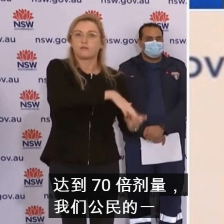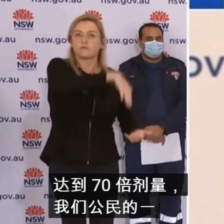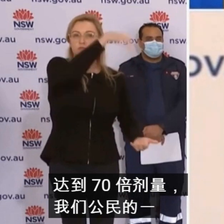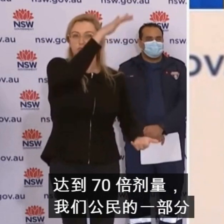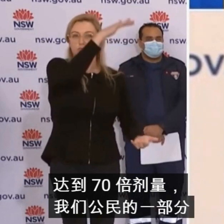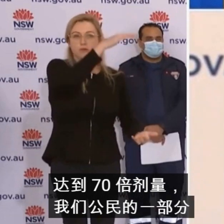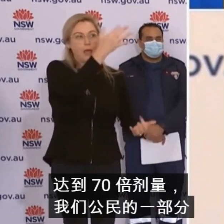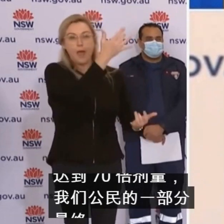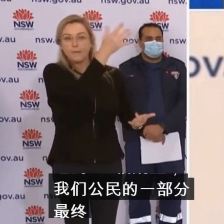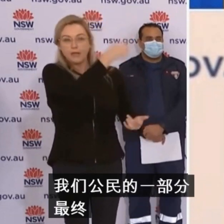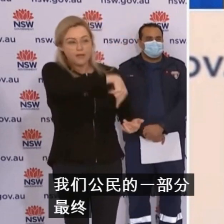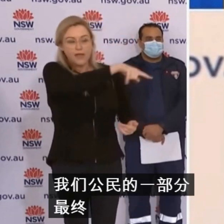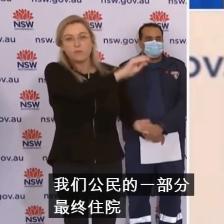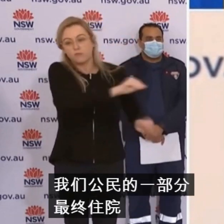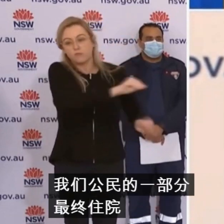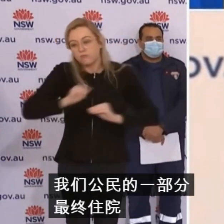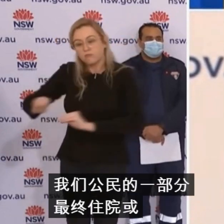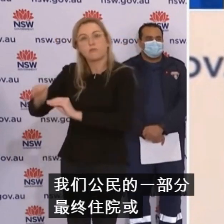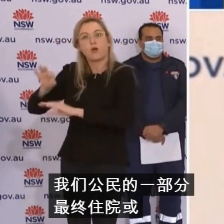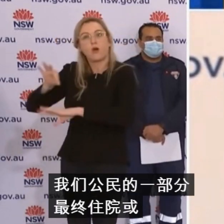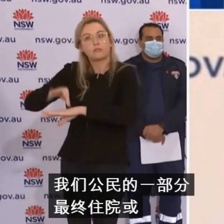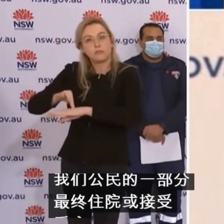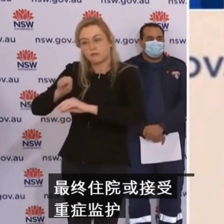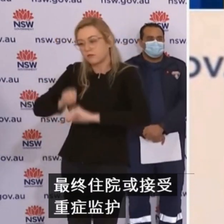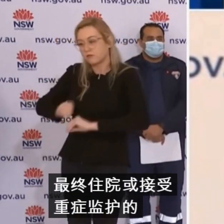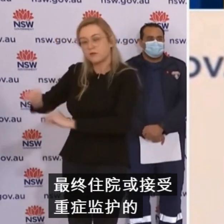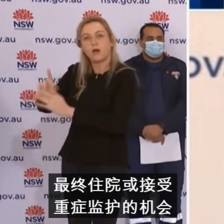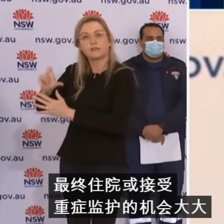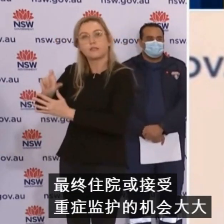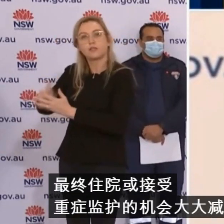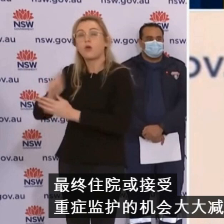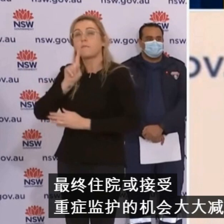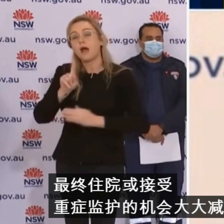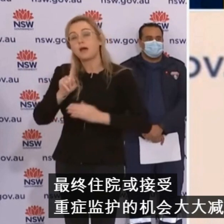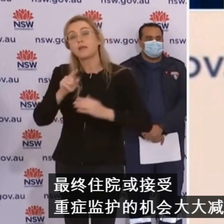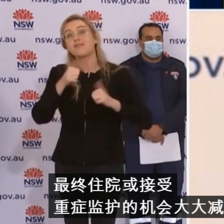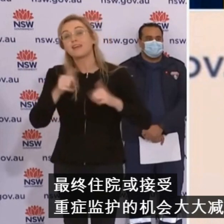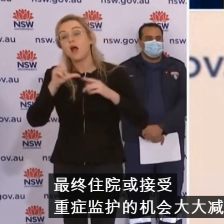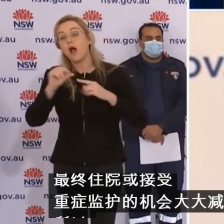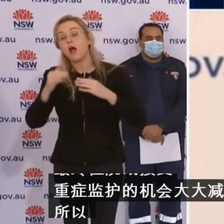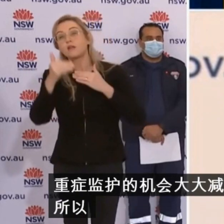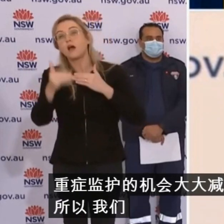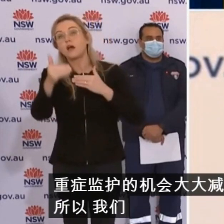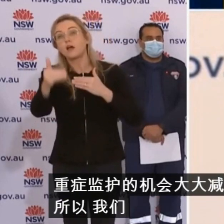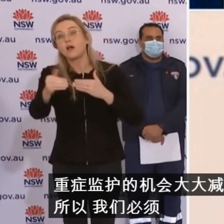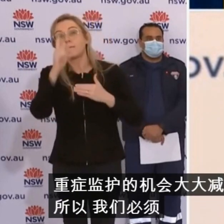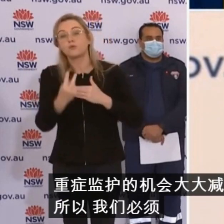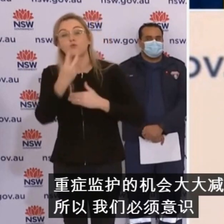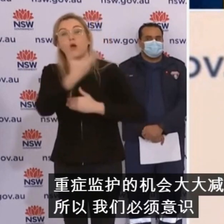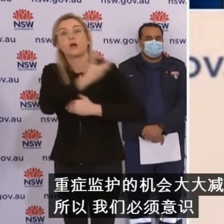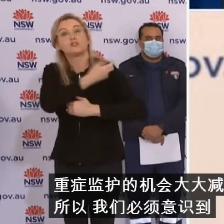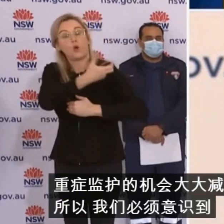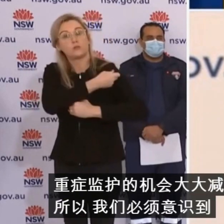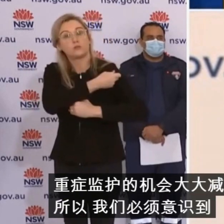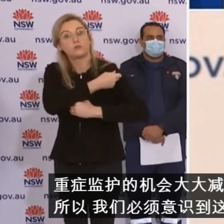a proportion of our citizens ending up in hospital or ending up in intensive care greatly reduces. So we have to